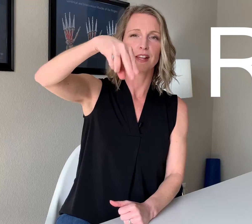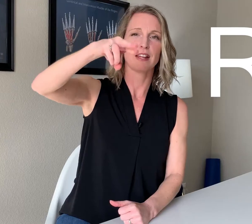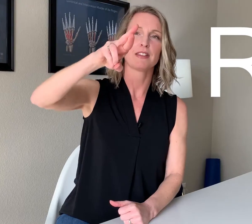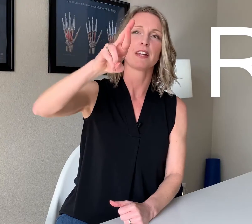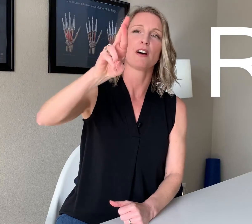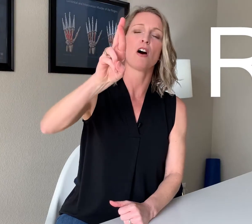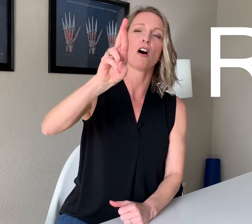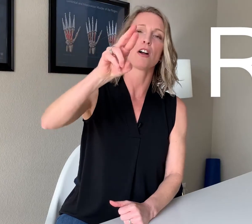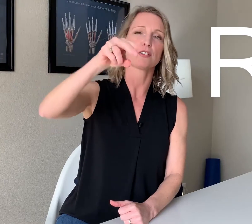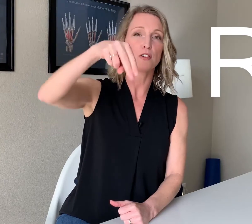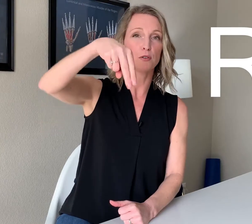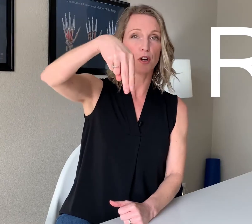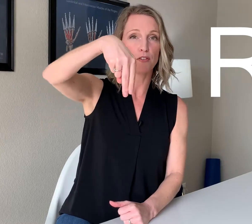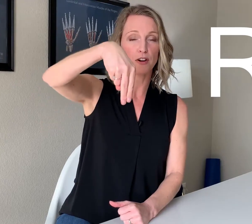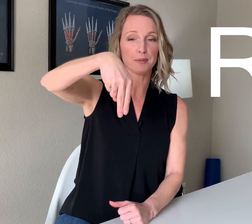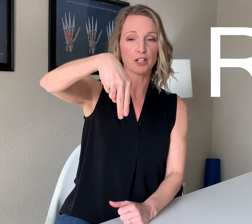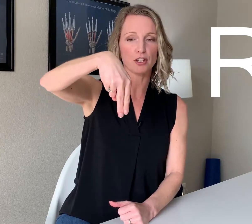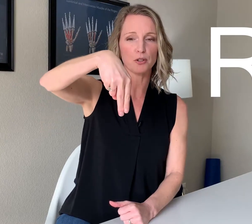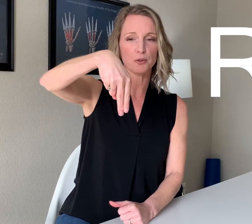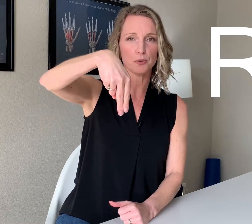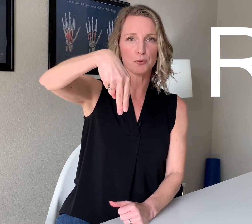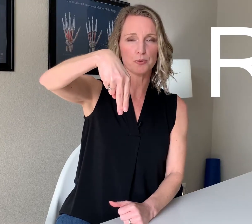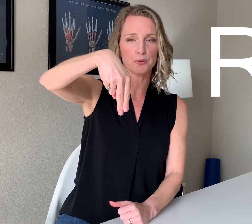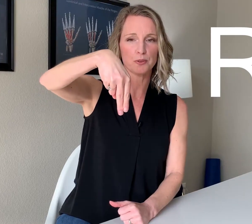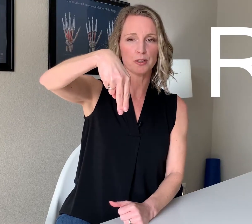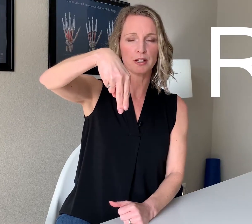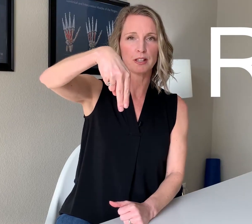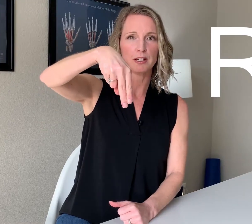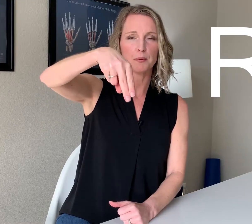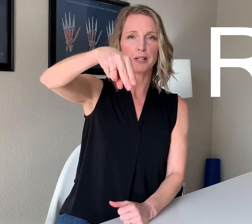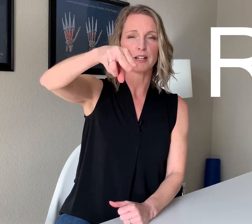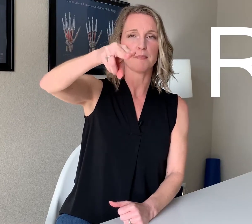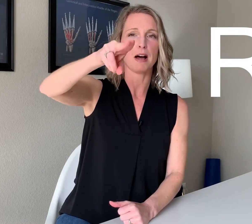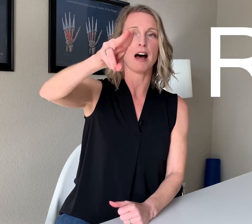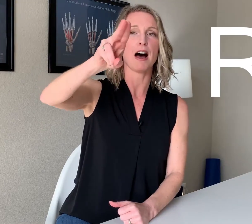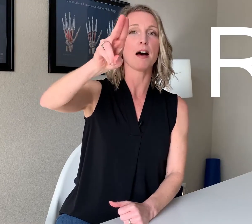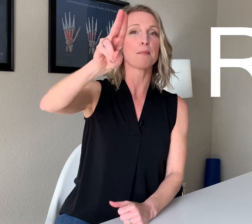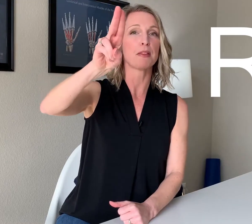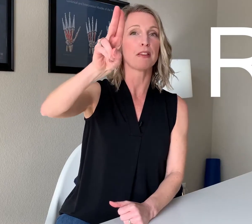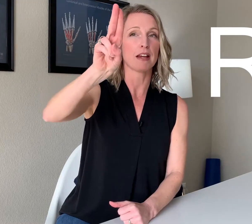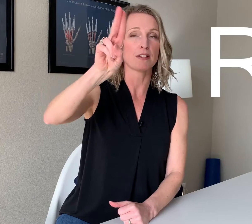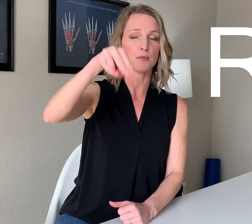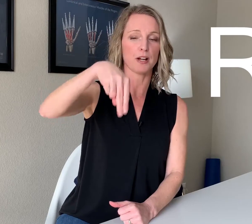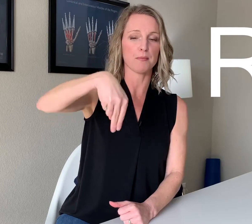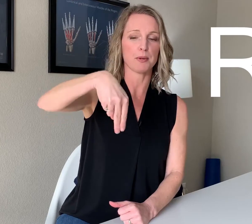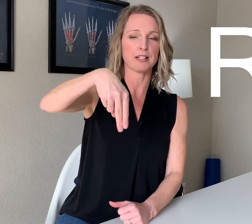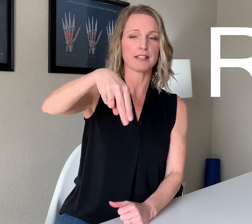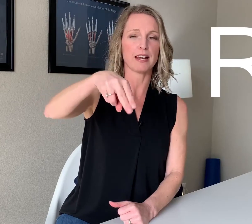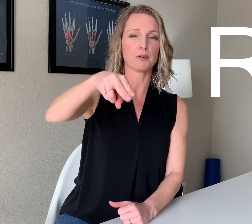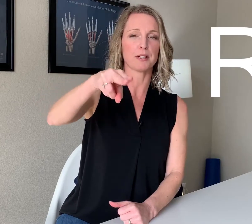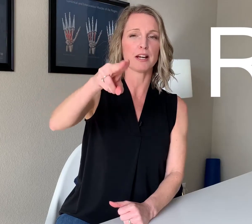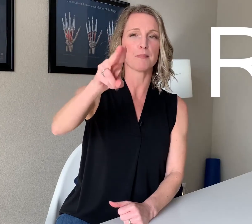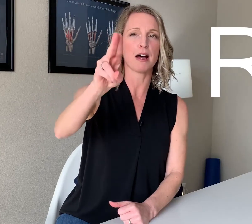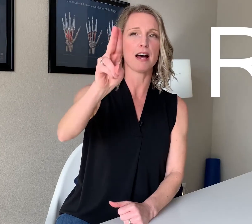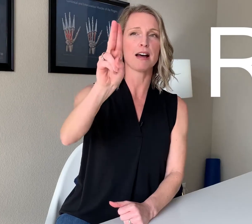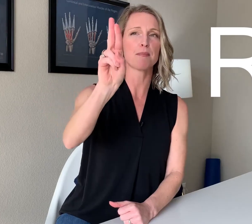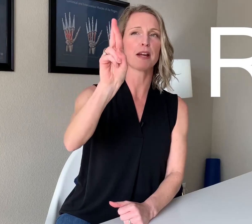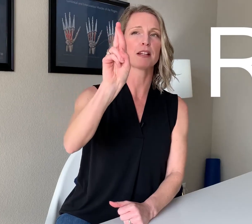And then R. So go from Q, we come up then, so we're not pointing down, we come up and